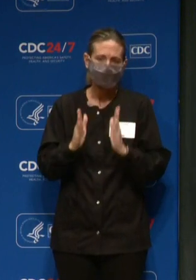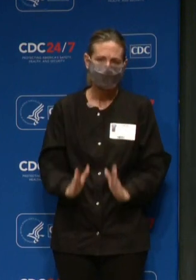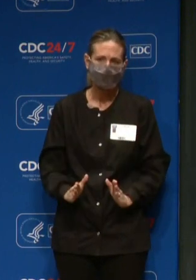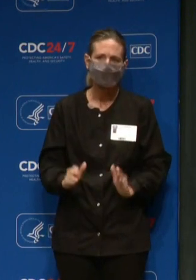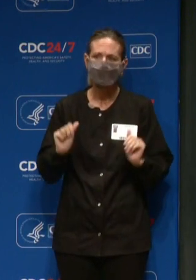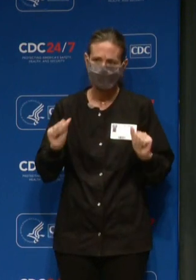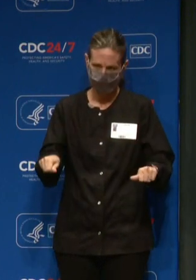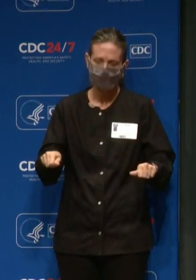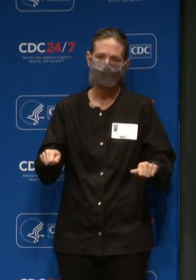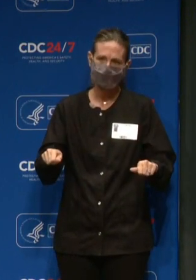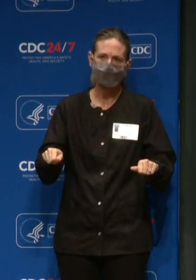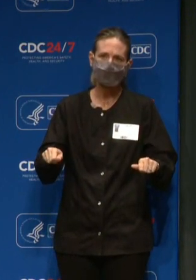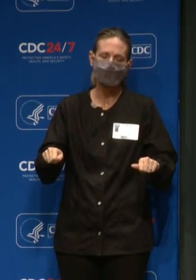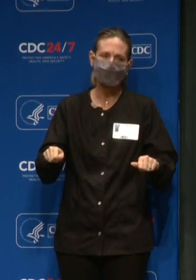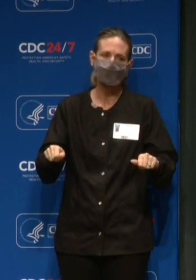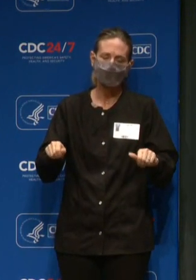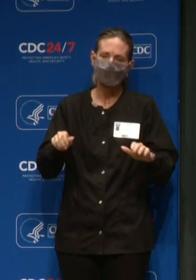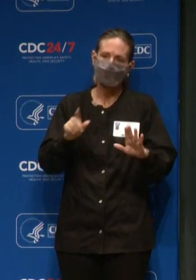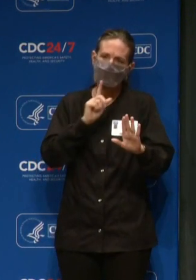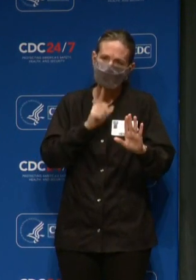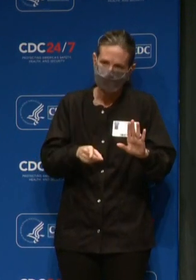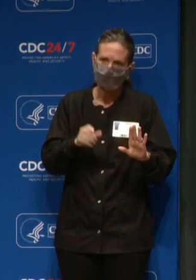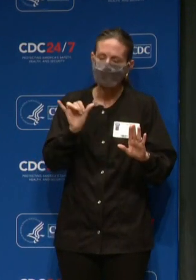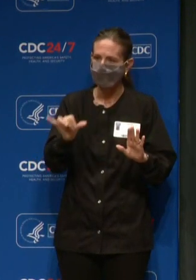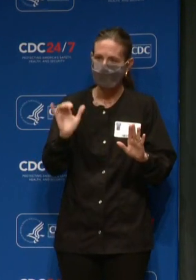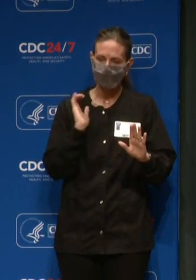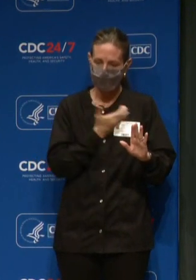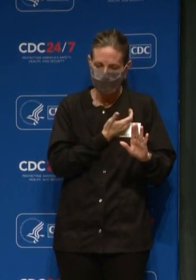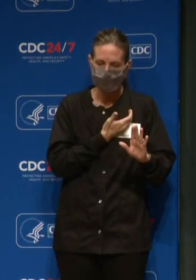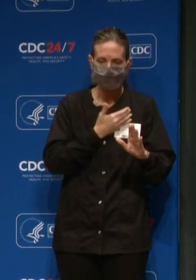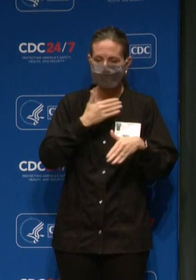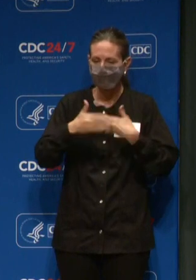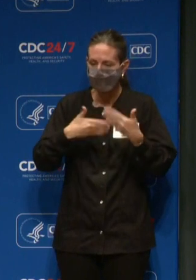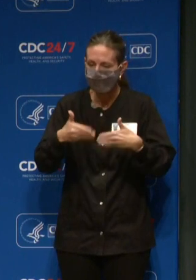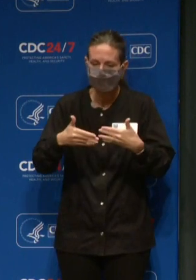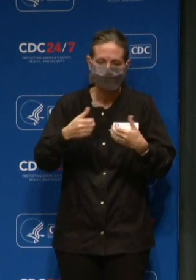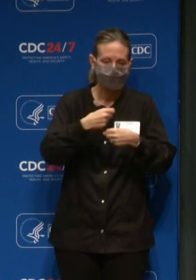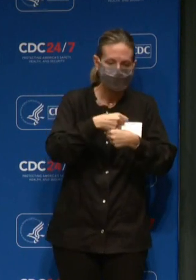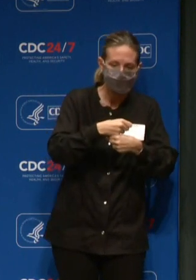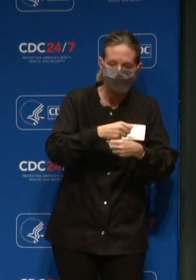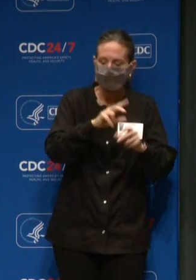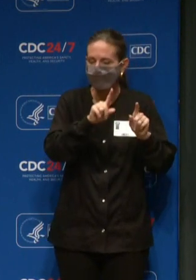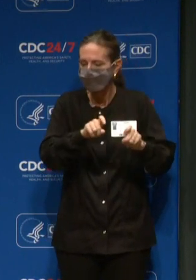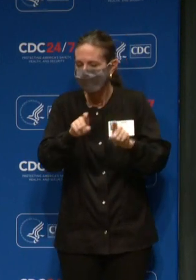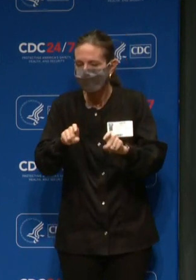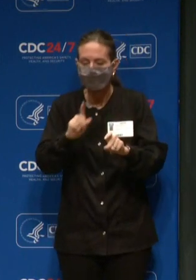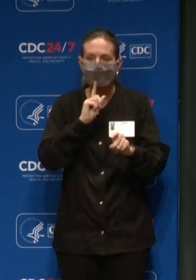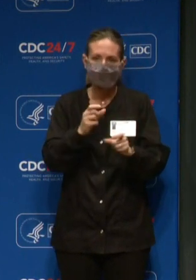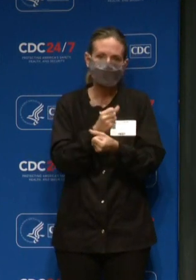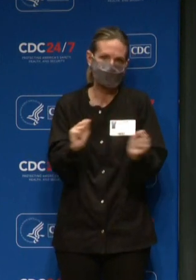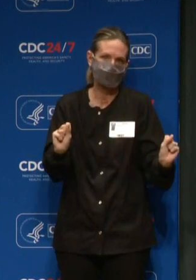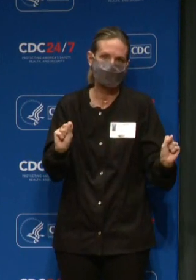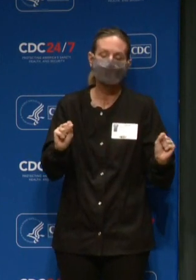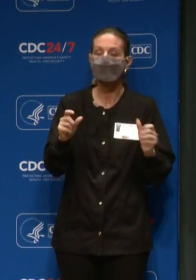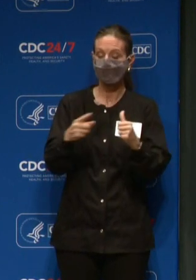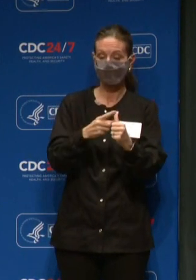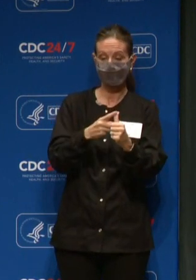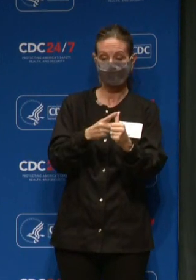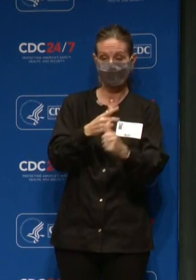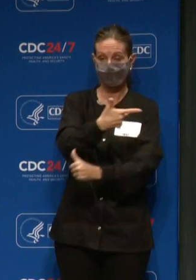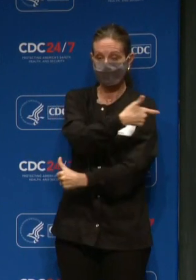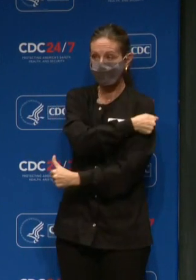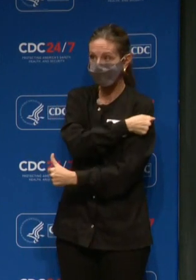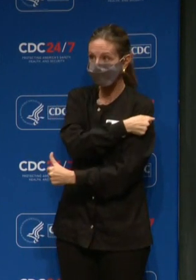that is established here. There are five independent checks around vaccine regulation. First, a